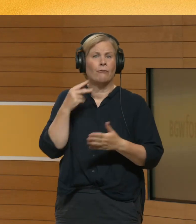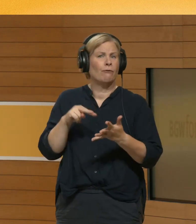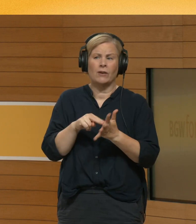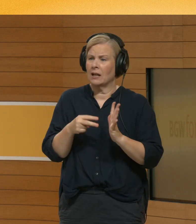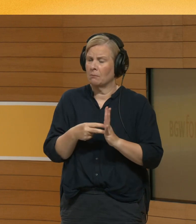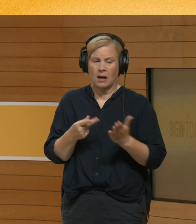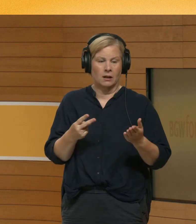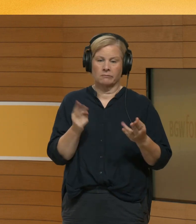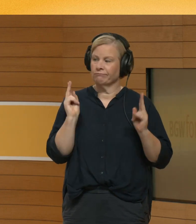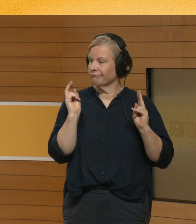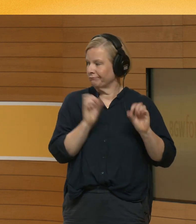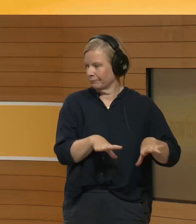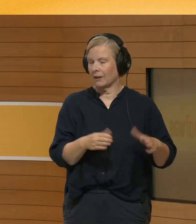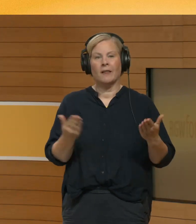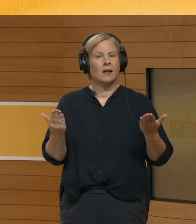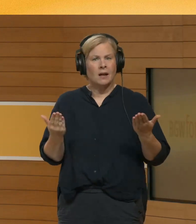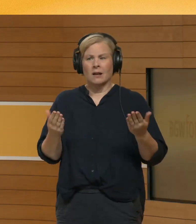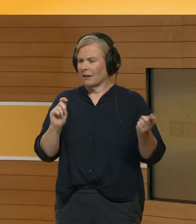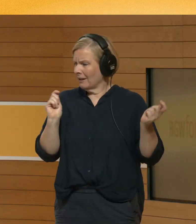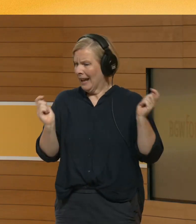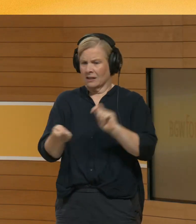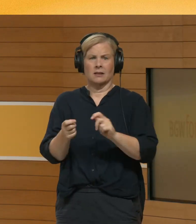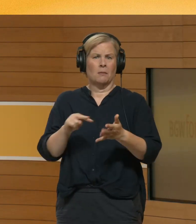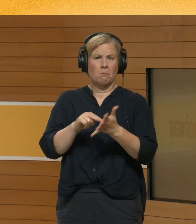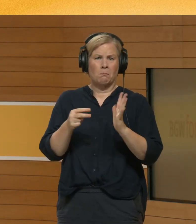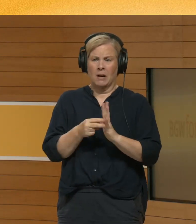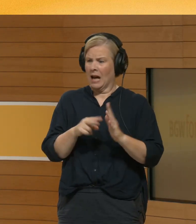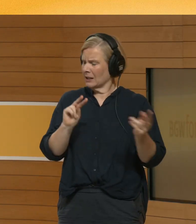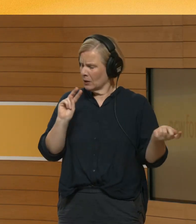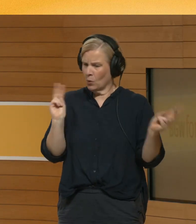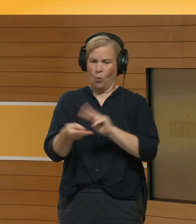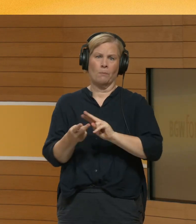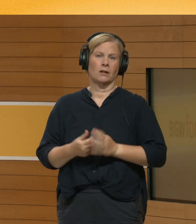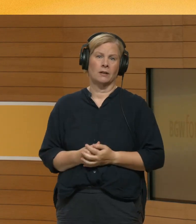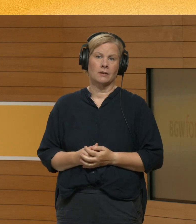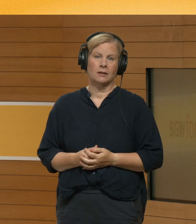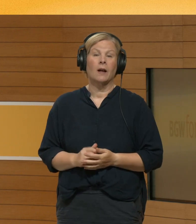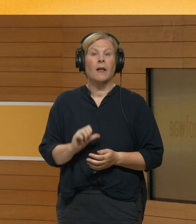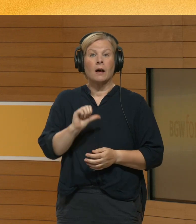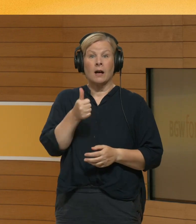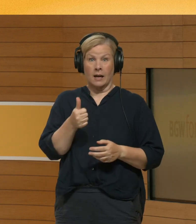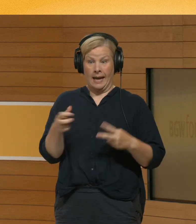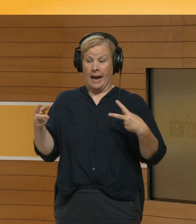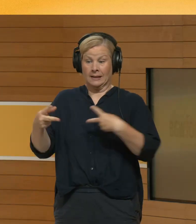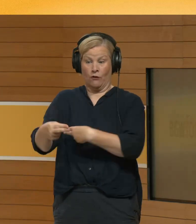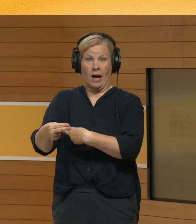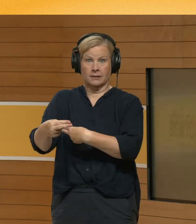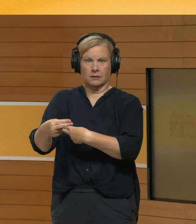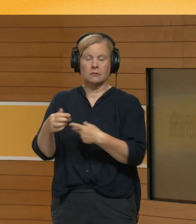I think in the initial phase, our director of nursing had got a group of